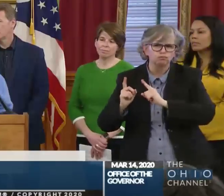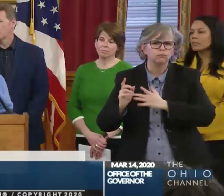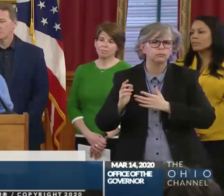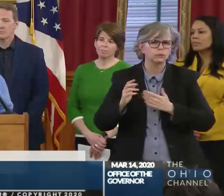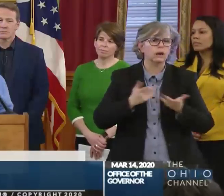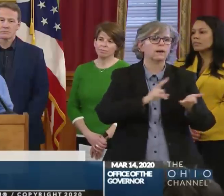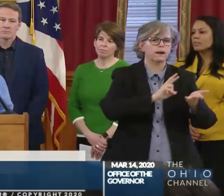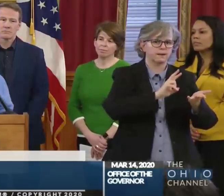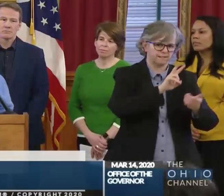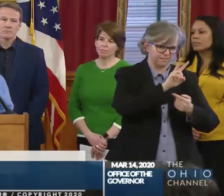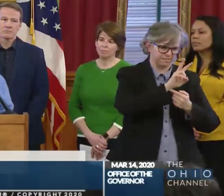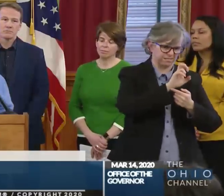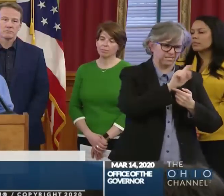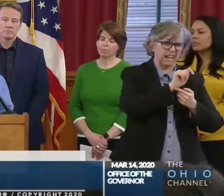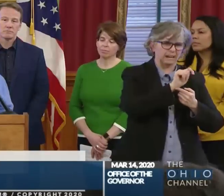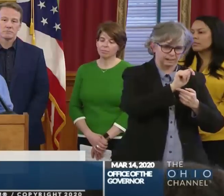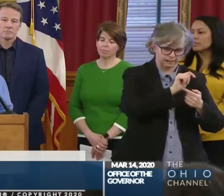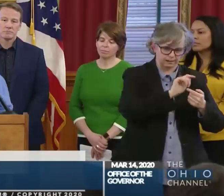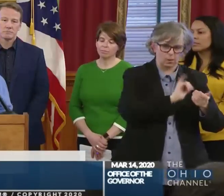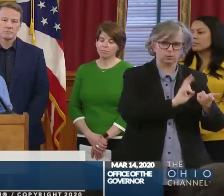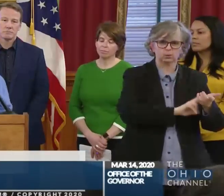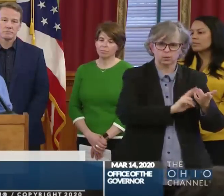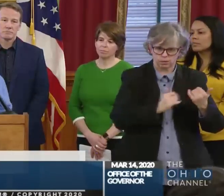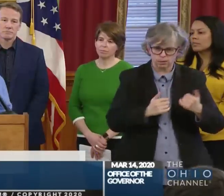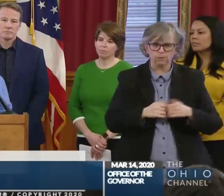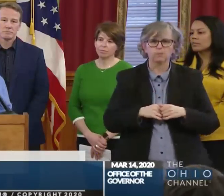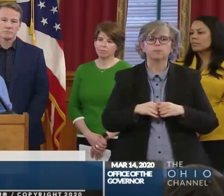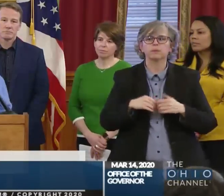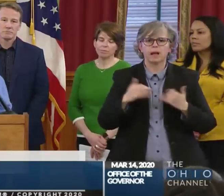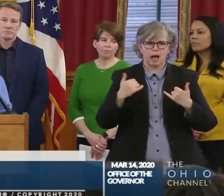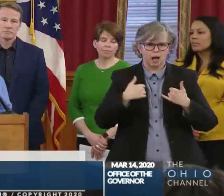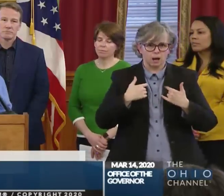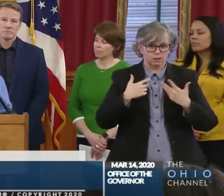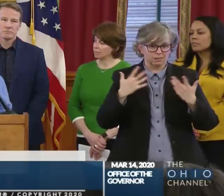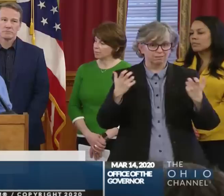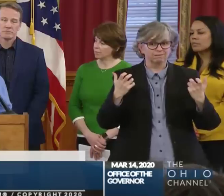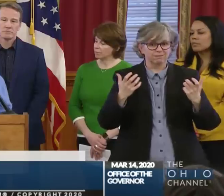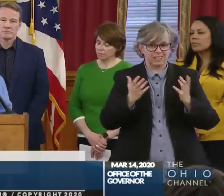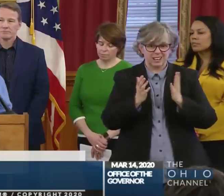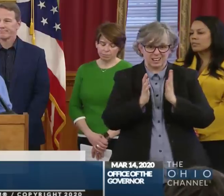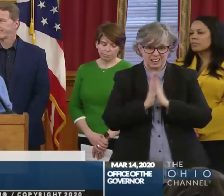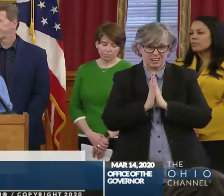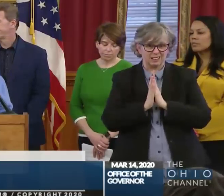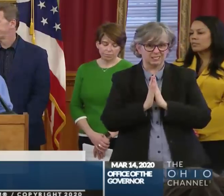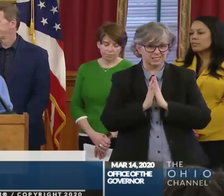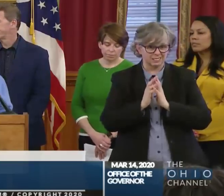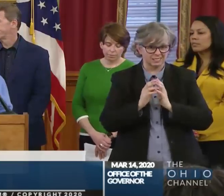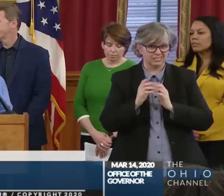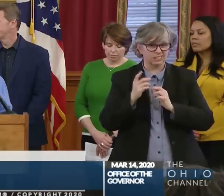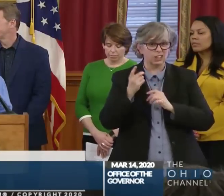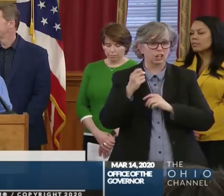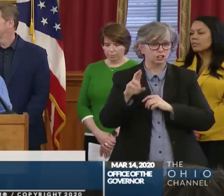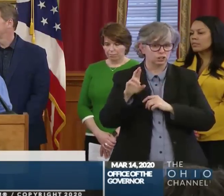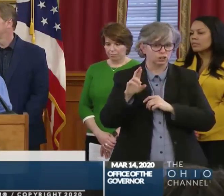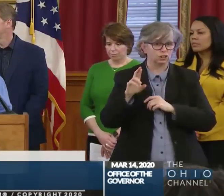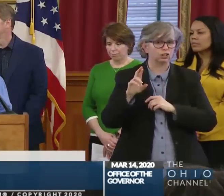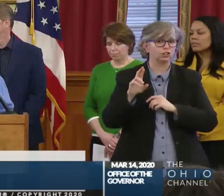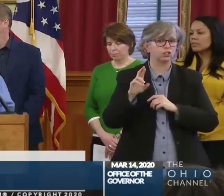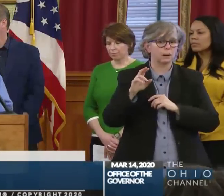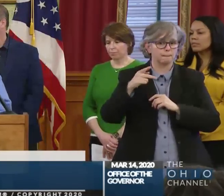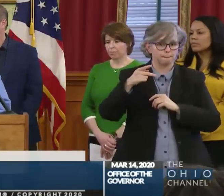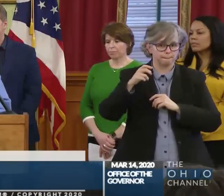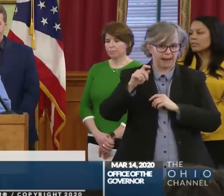going to ask Dr. Acton to come up here, and then Dr. Andy Thomas, and talk a little bit about this from the point of